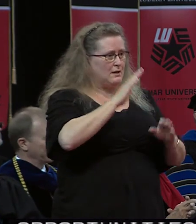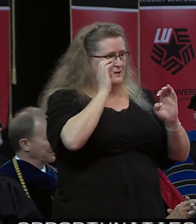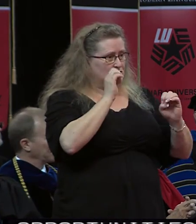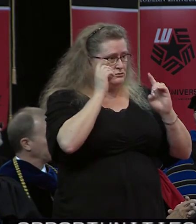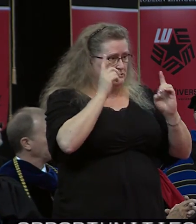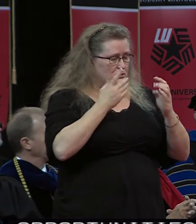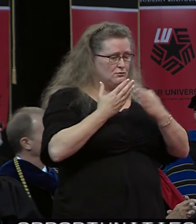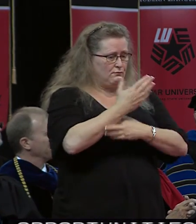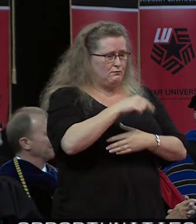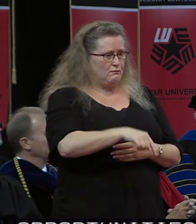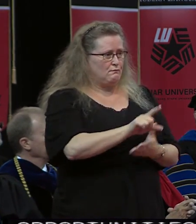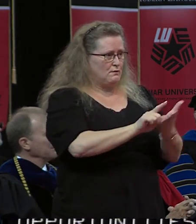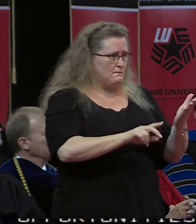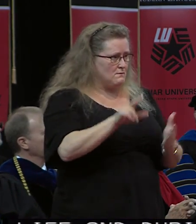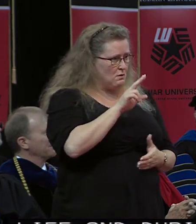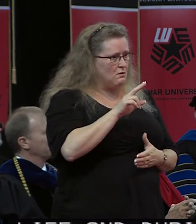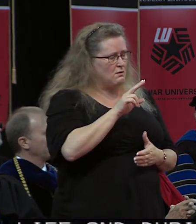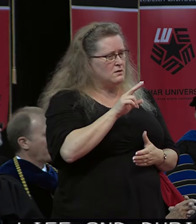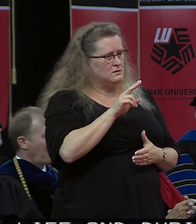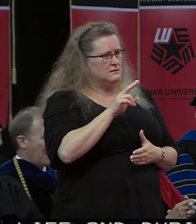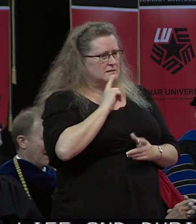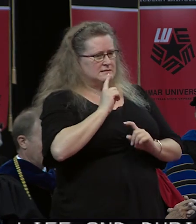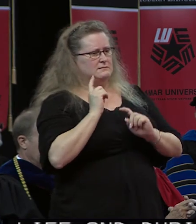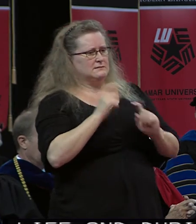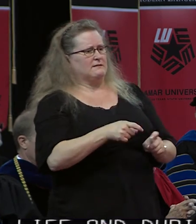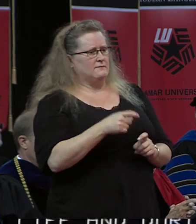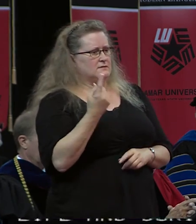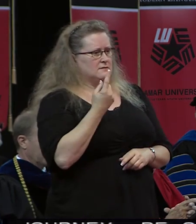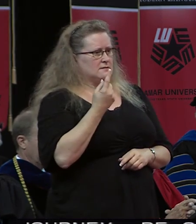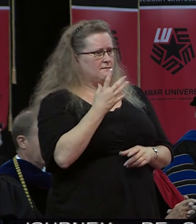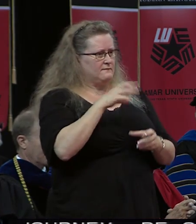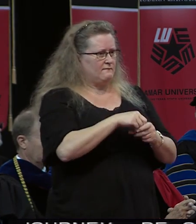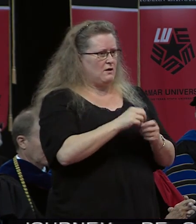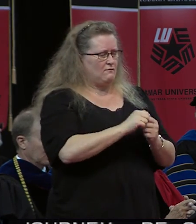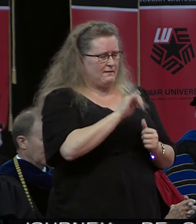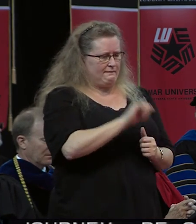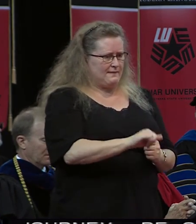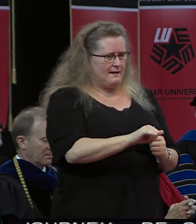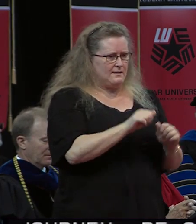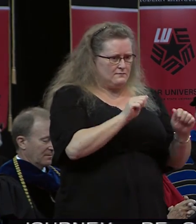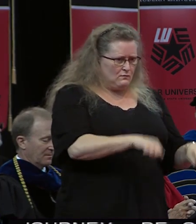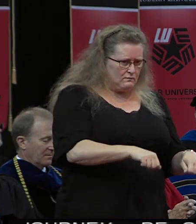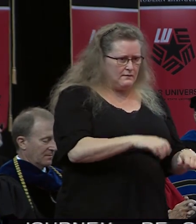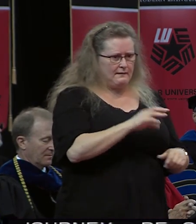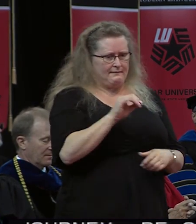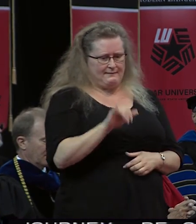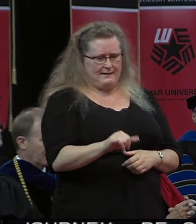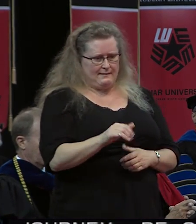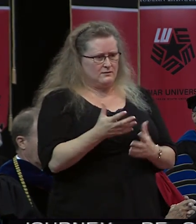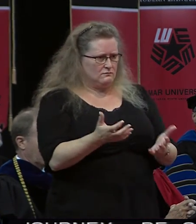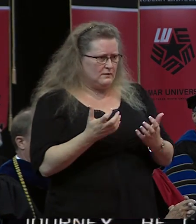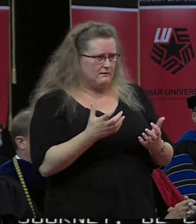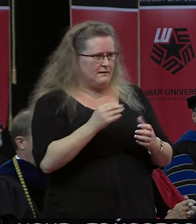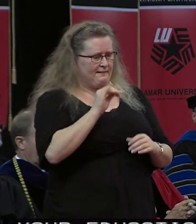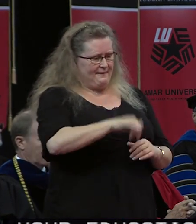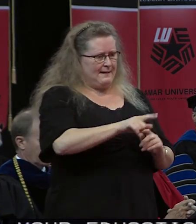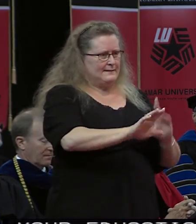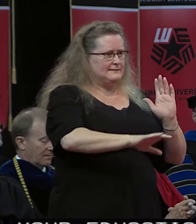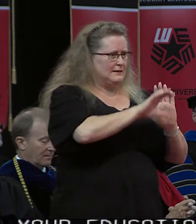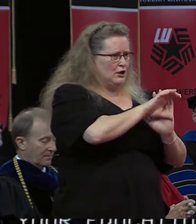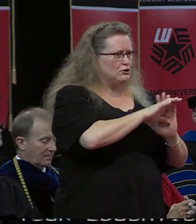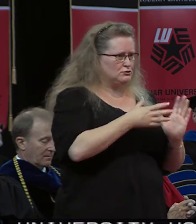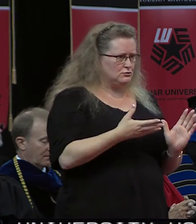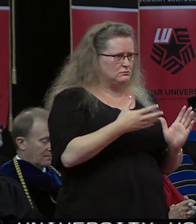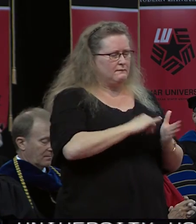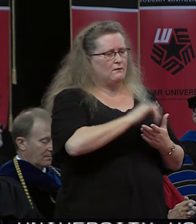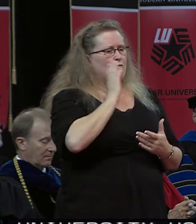through Lamar University has contributed to that will, to that capacity, and to that character that will